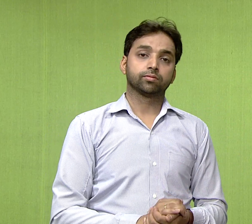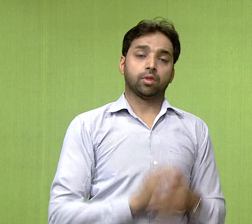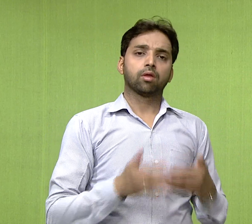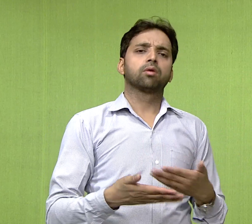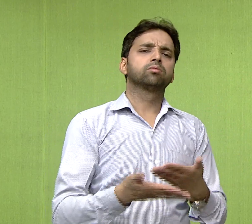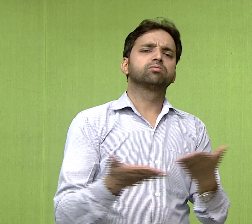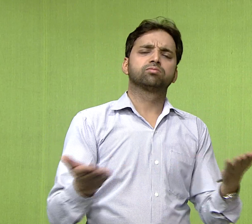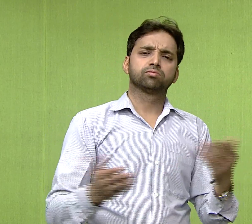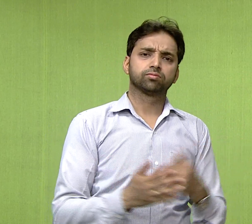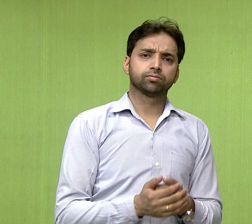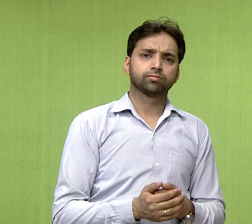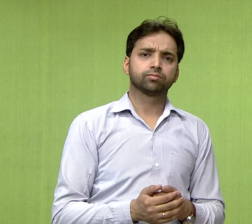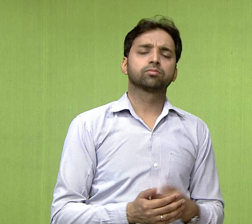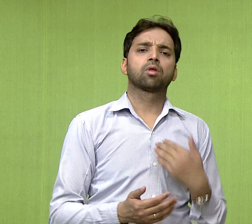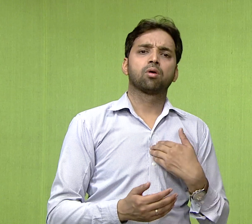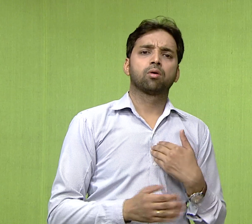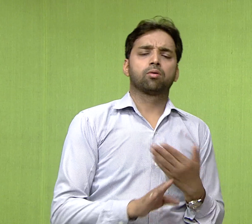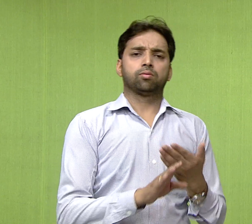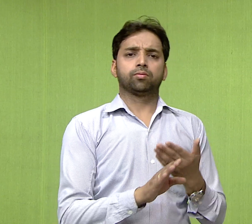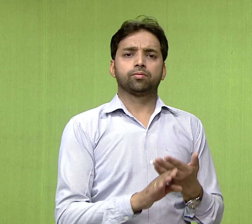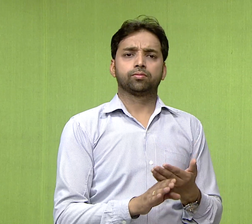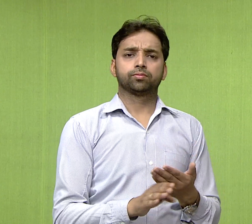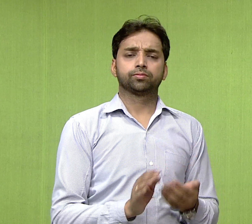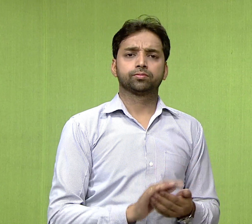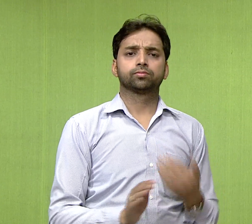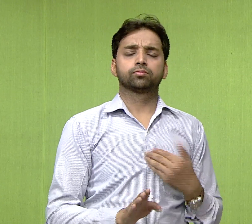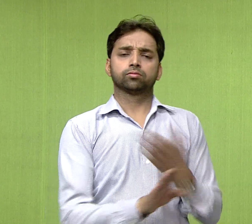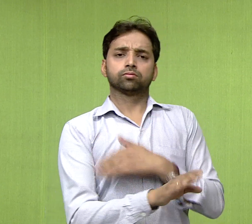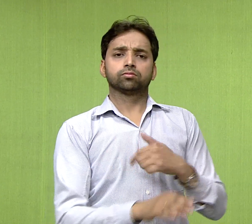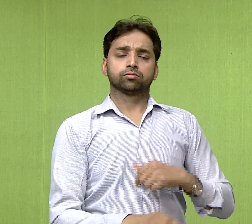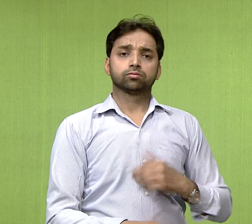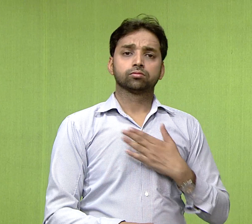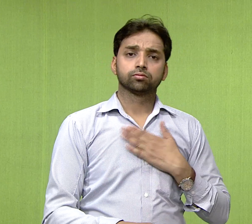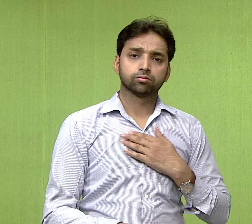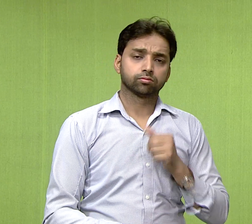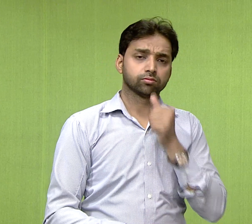and also add or minus our own thoughts and actions.